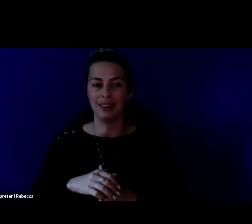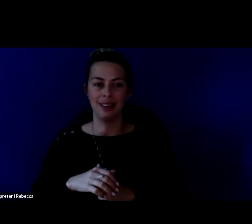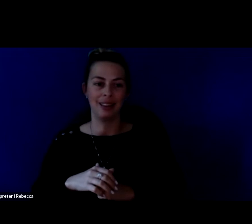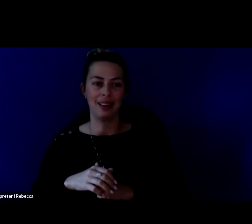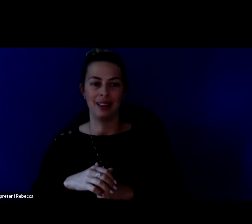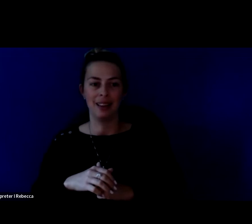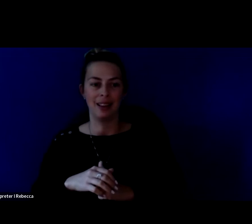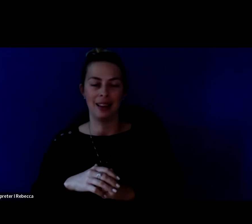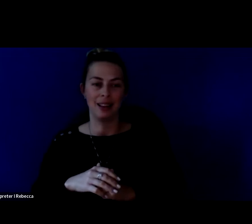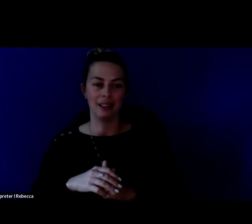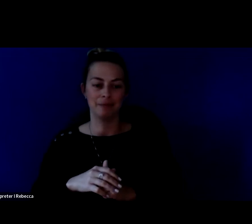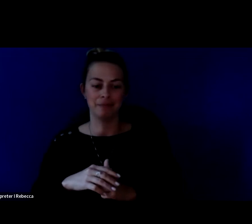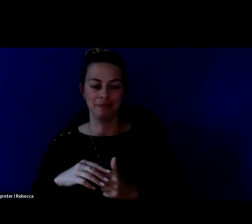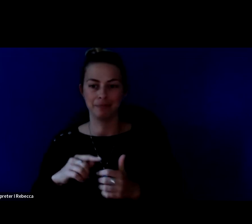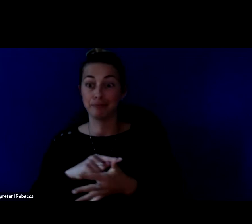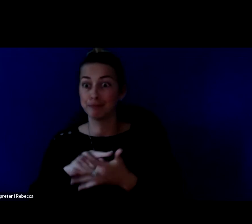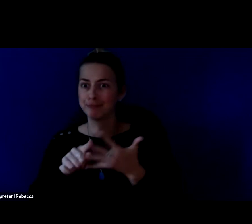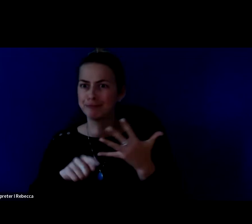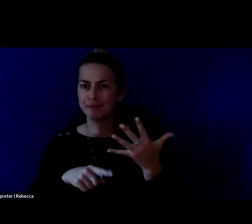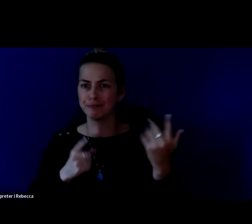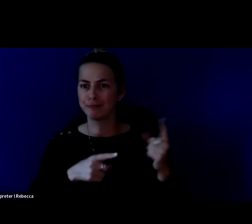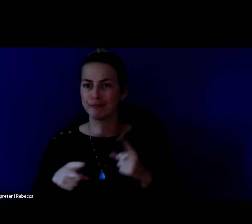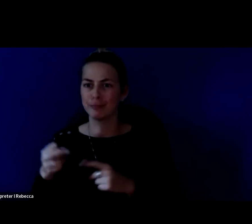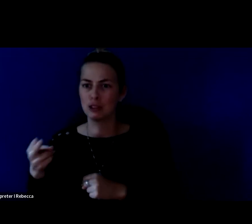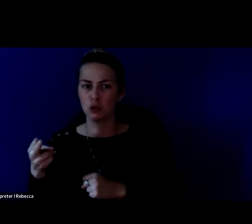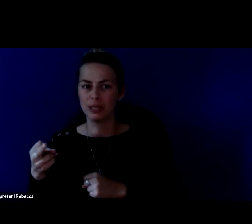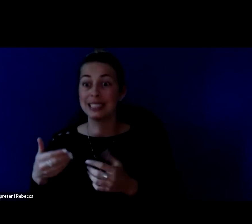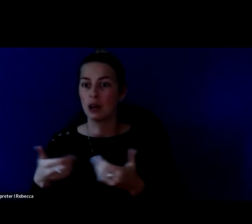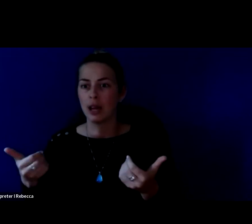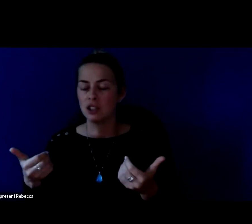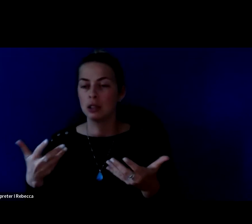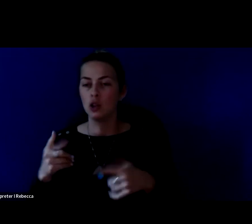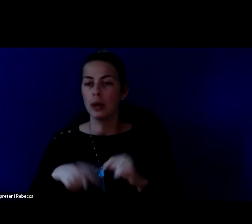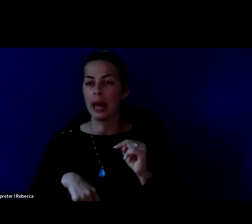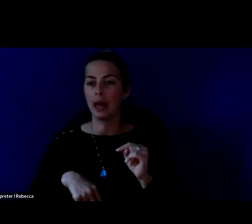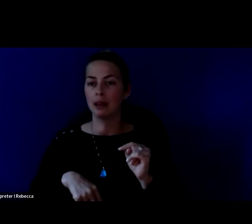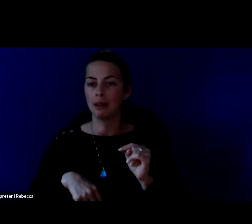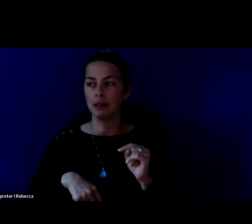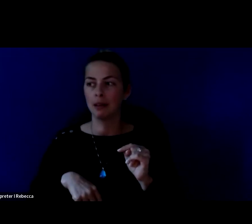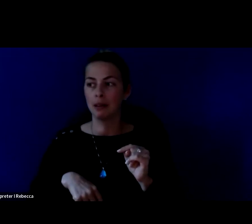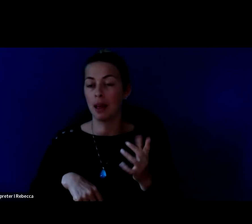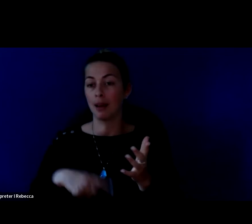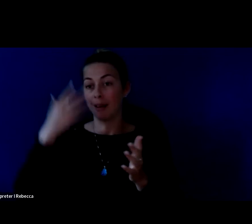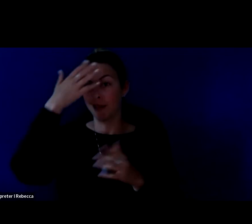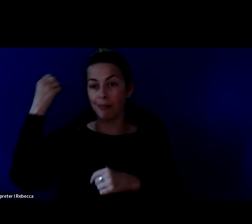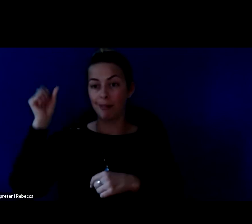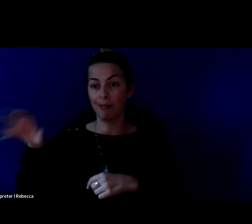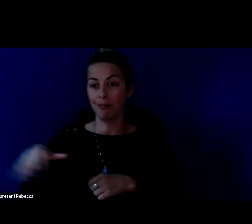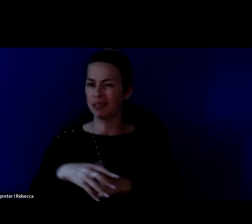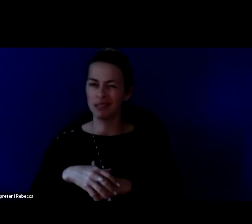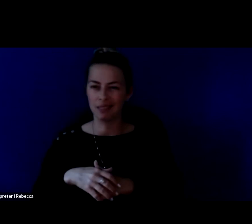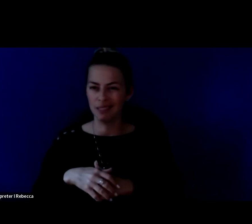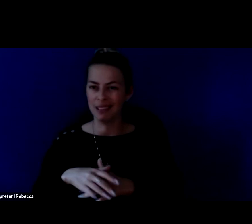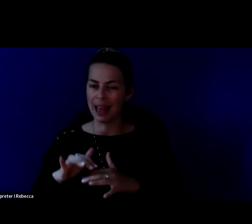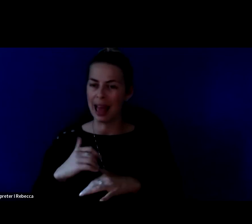Exclusion Act, when you learn about, you know, segregation, you can't unring those bells once you've heard them. And how do you make sense of it?